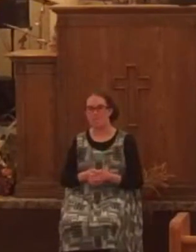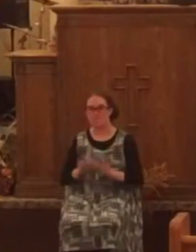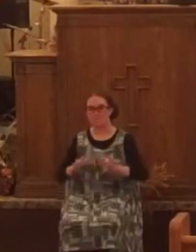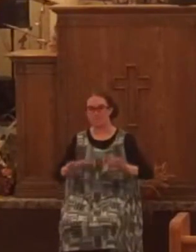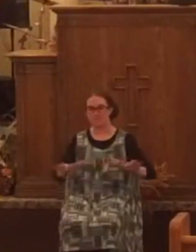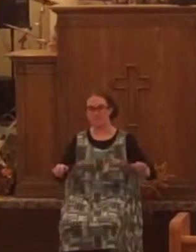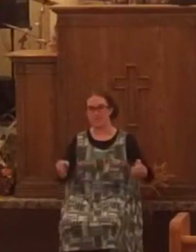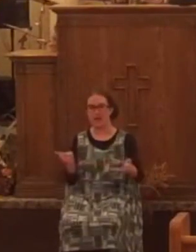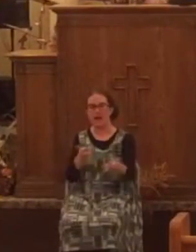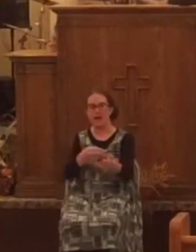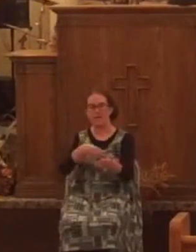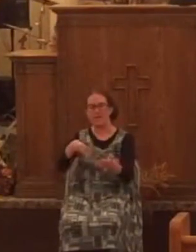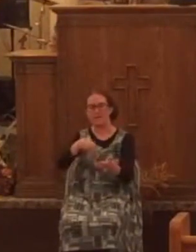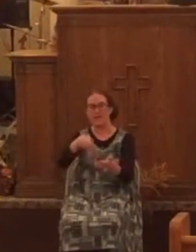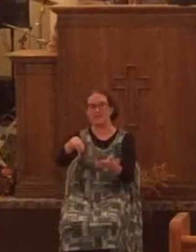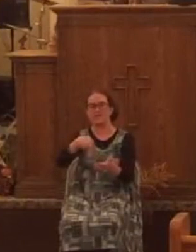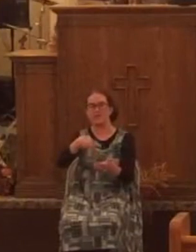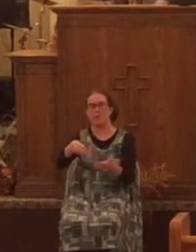and the dance.